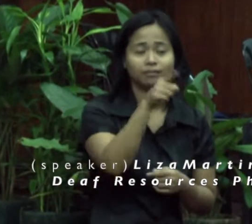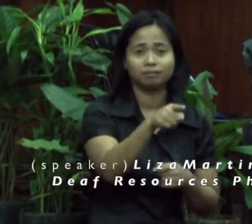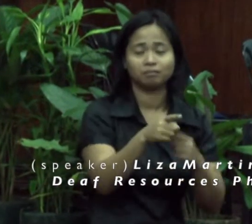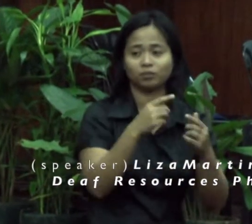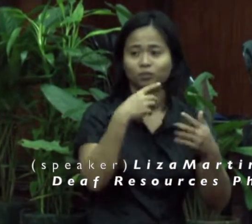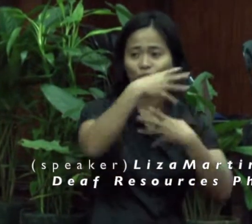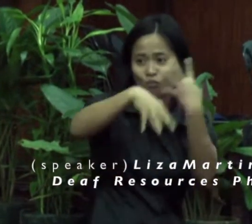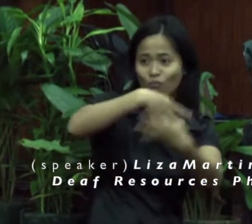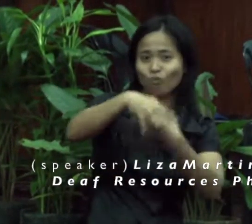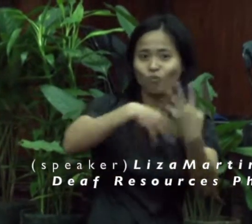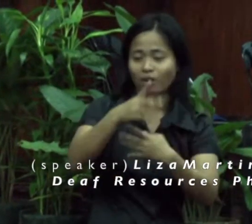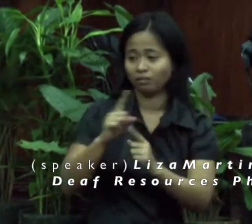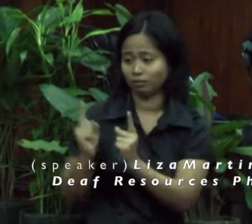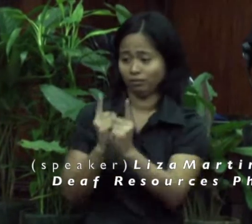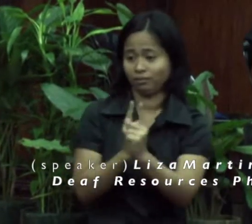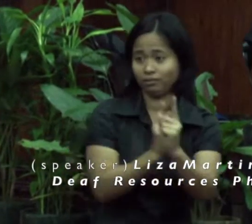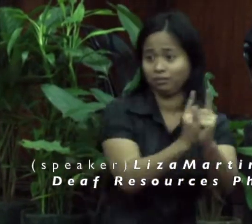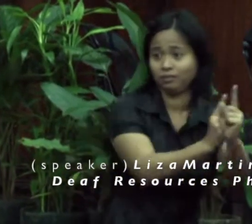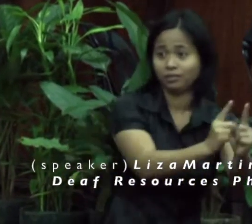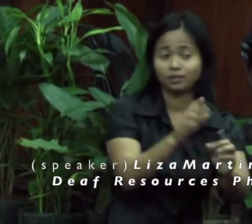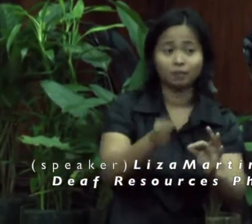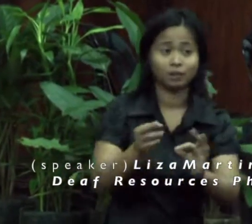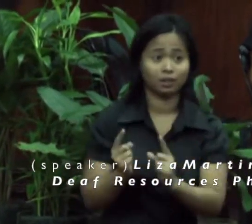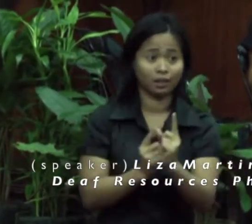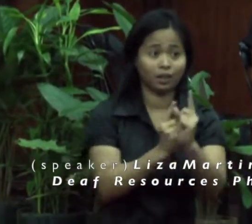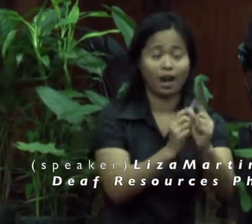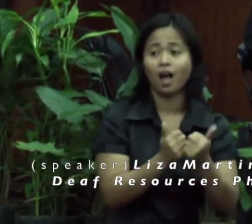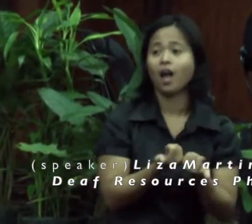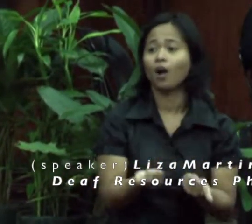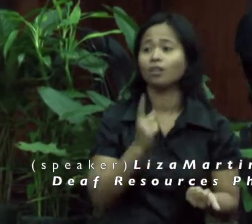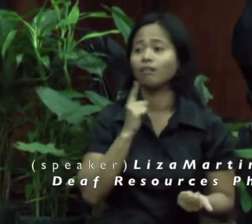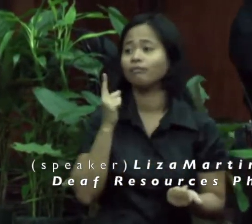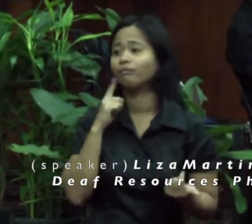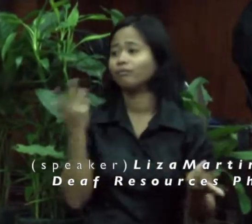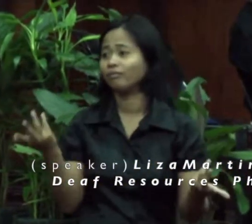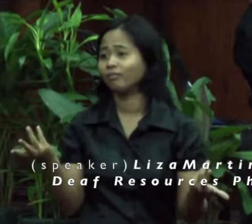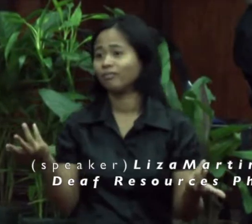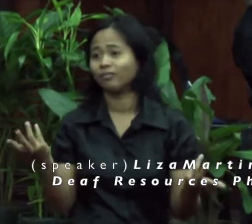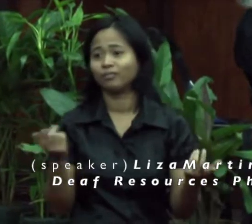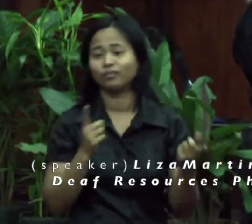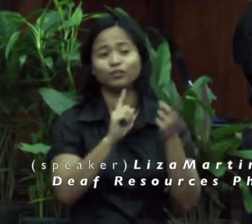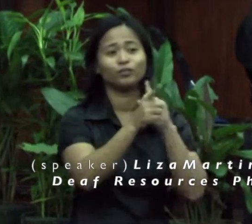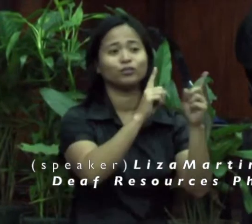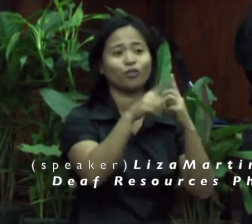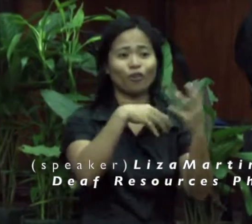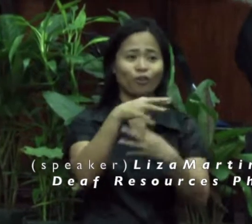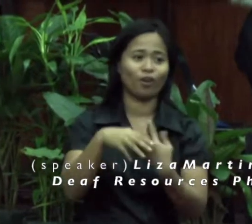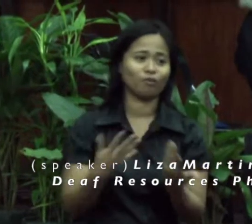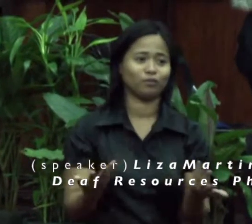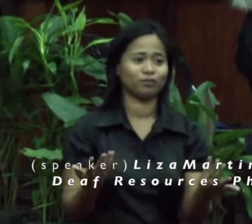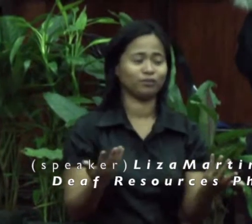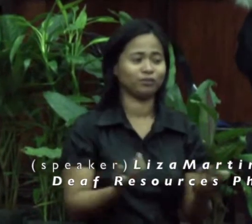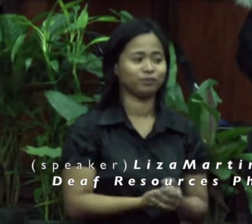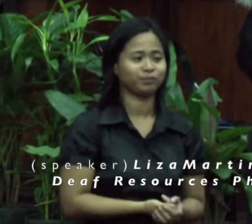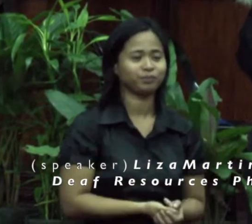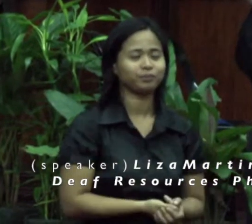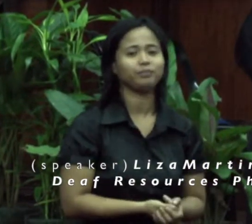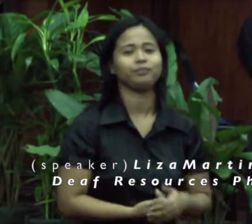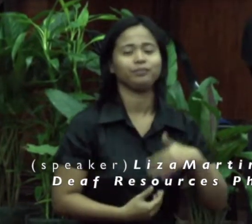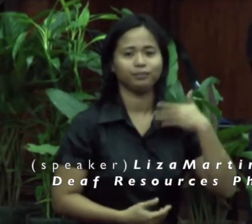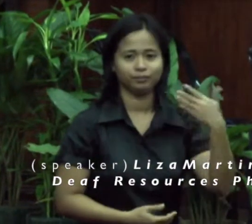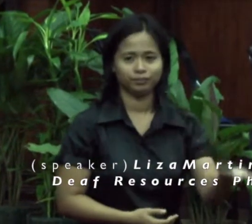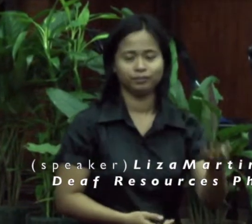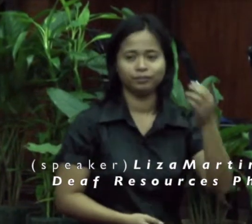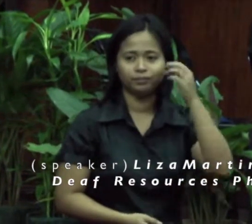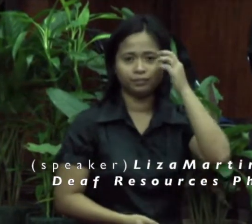lagi yung interpreter doon kasi, okay, paano mo kakausapin? Okay, so may challenge na doon. In the next slide,